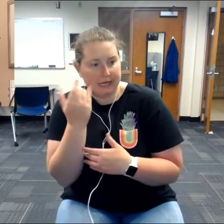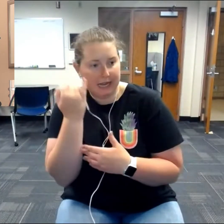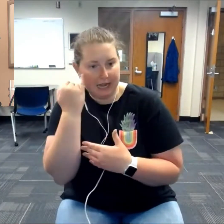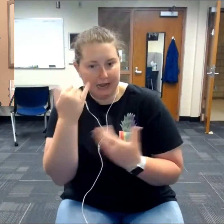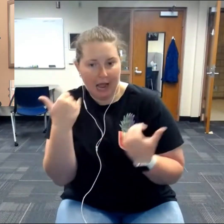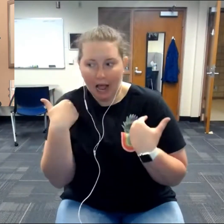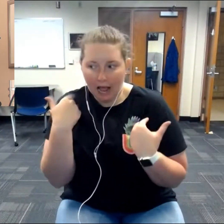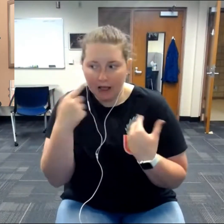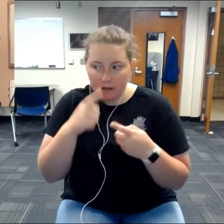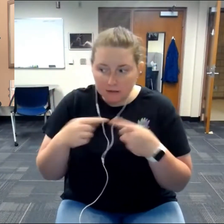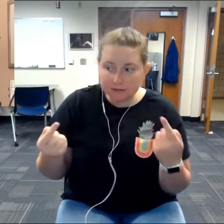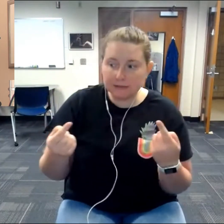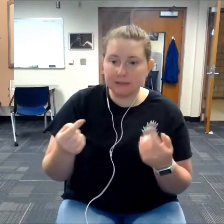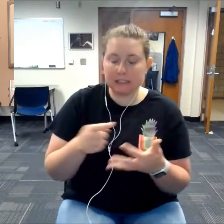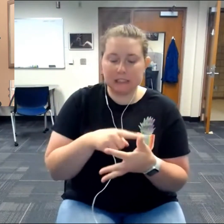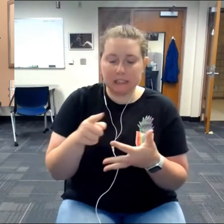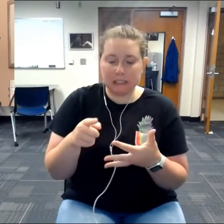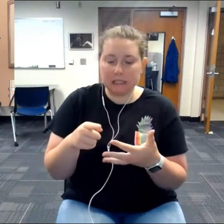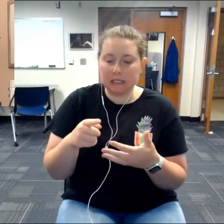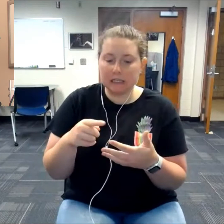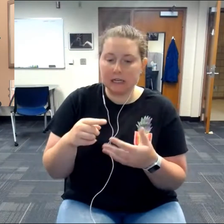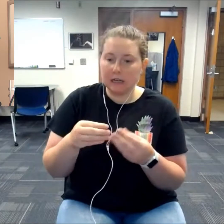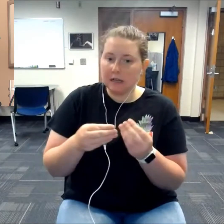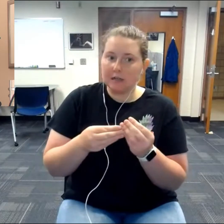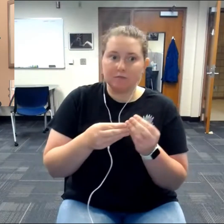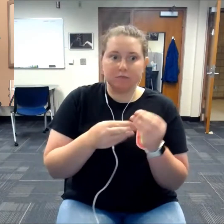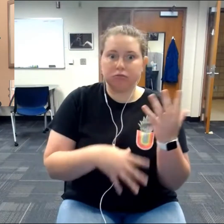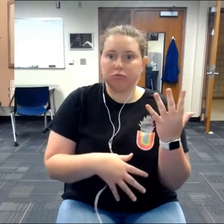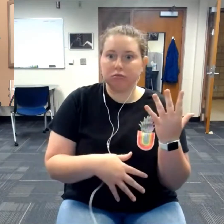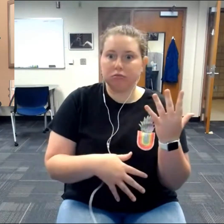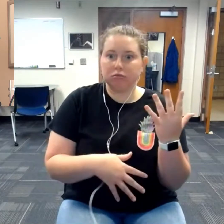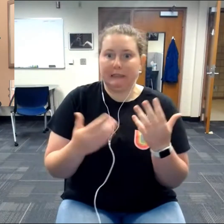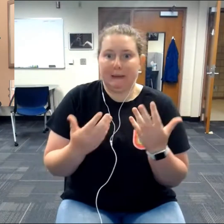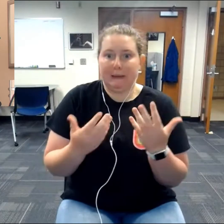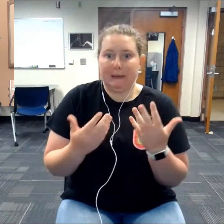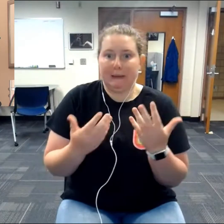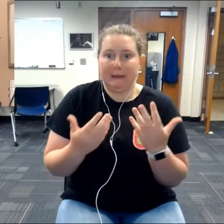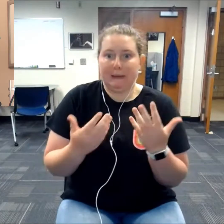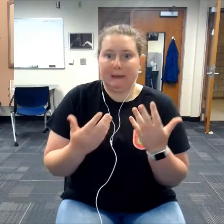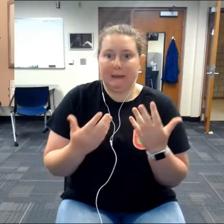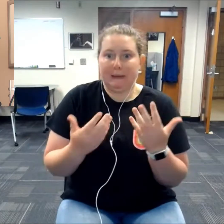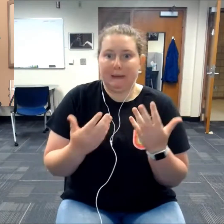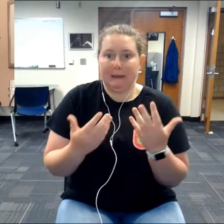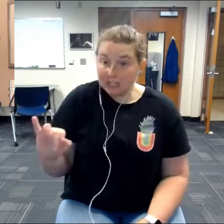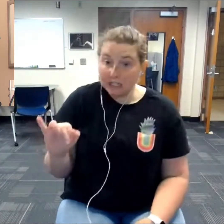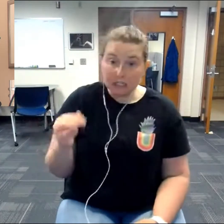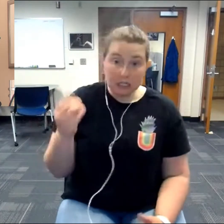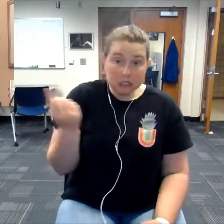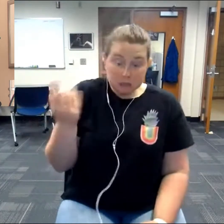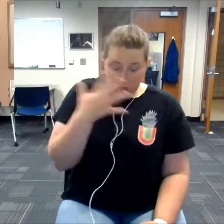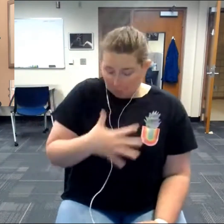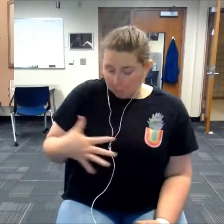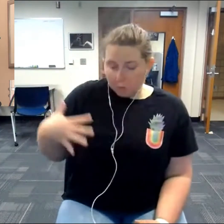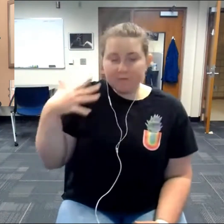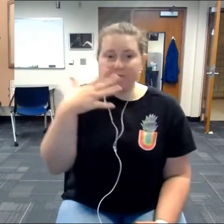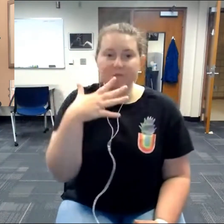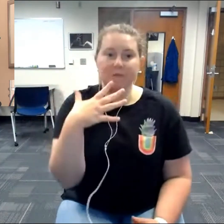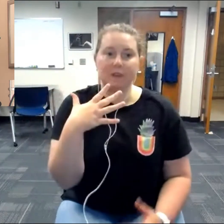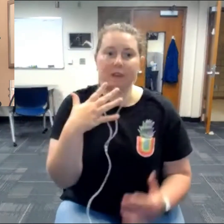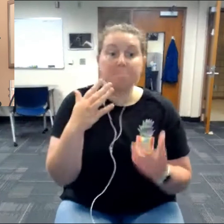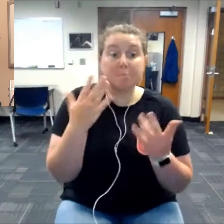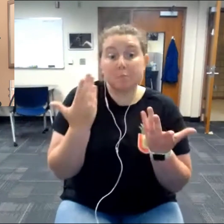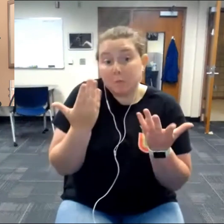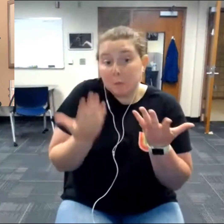have any infections throughout the body, and if there's infections that can spread into the eye.